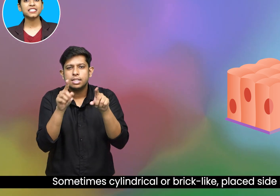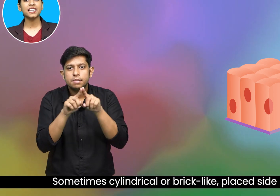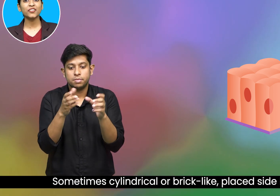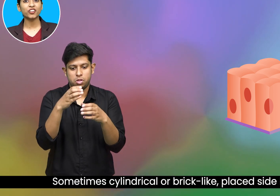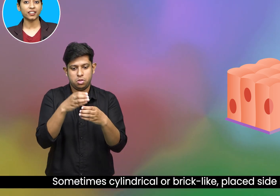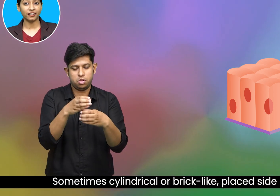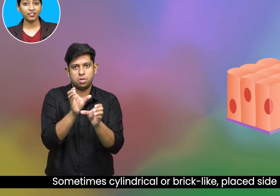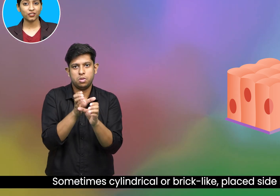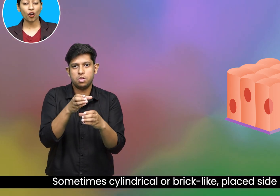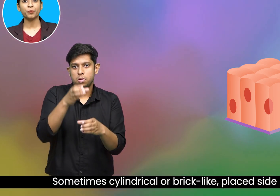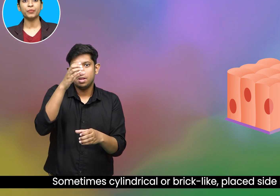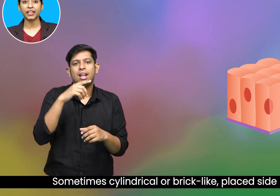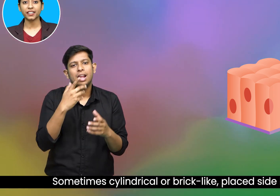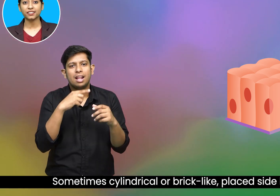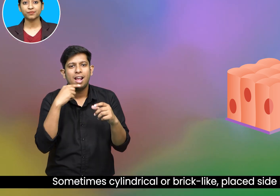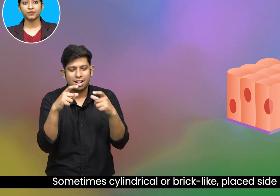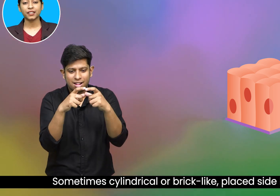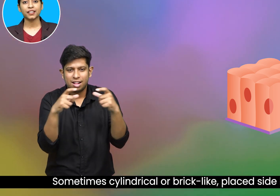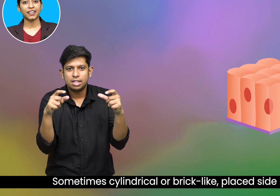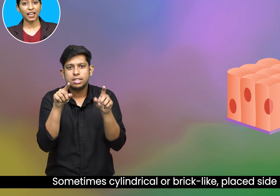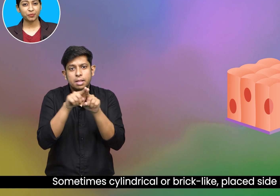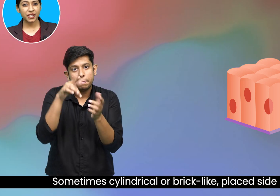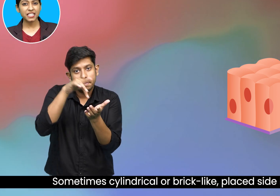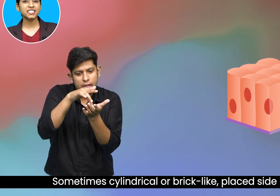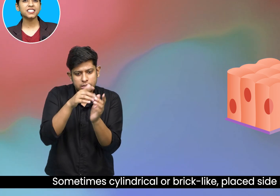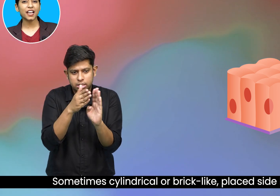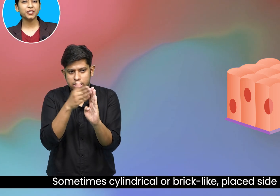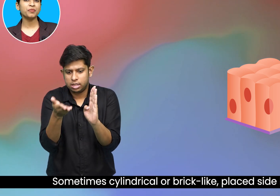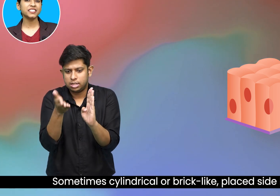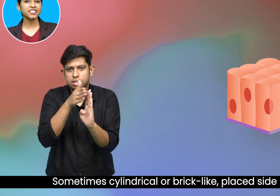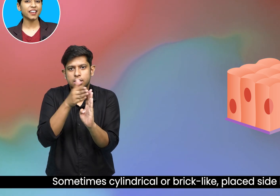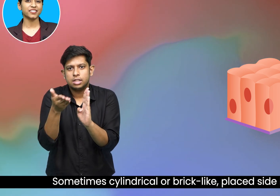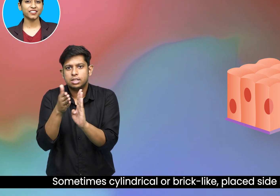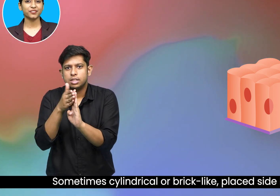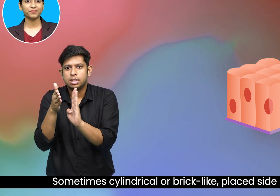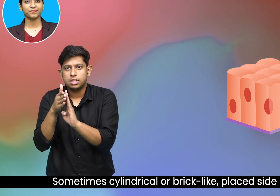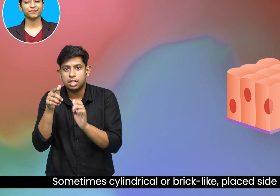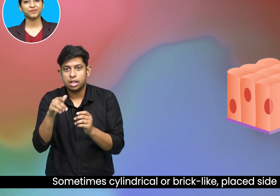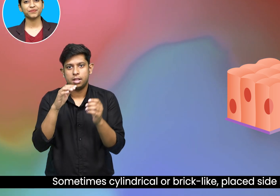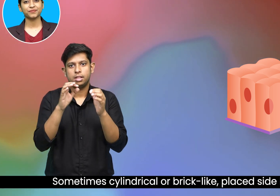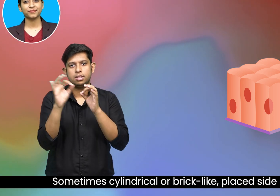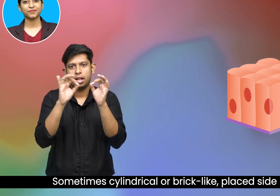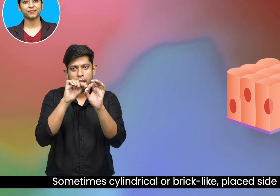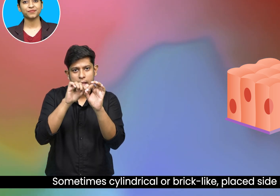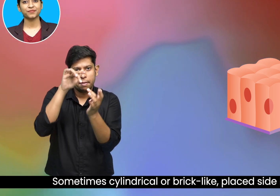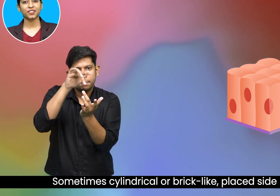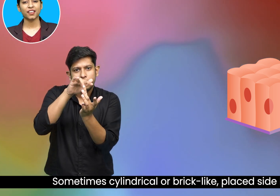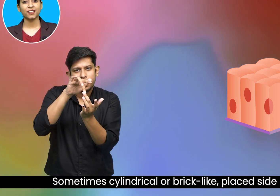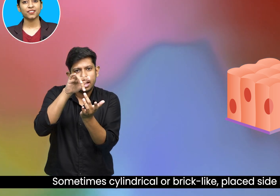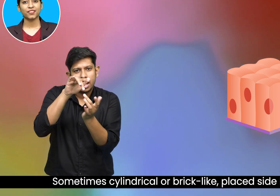Sometimes cylindrical or brick, like placed side by side.